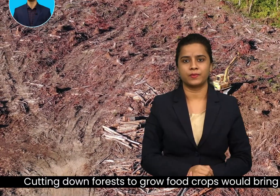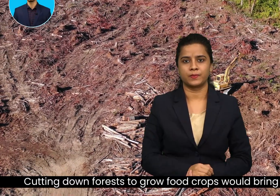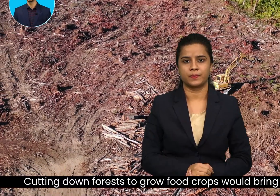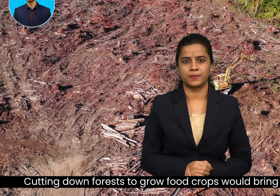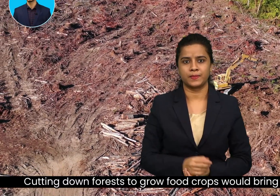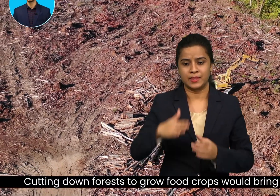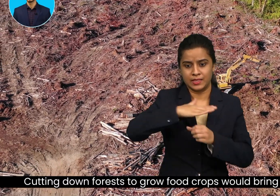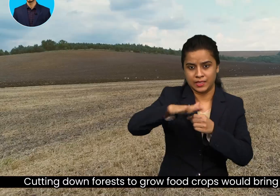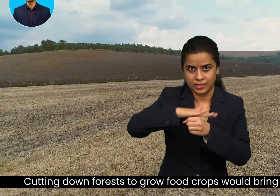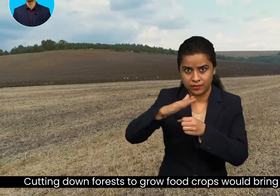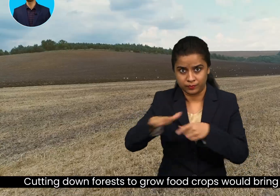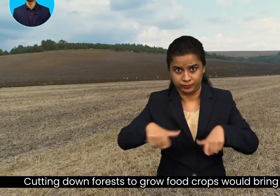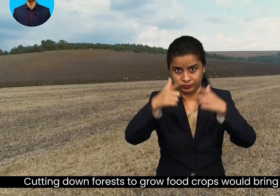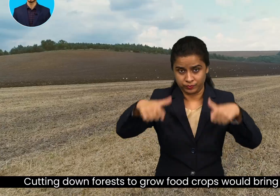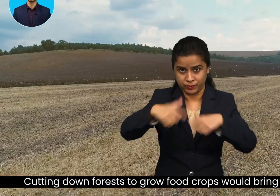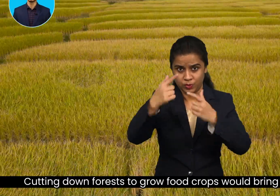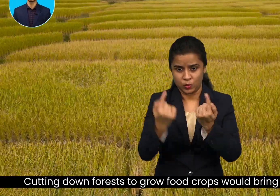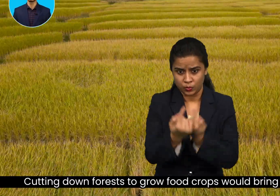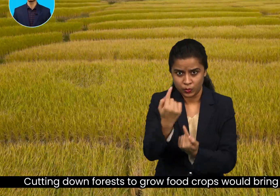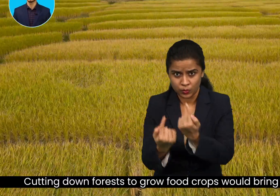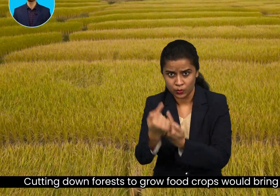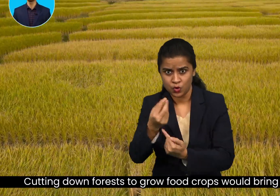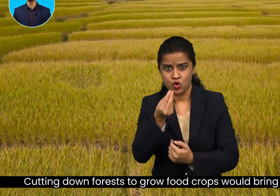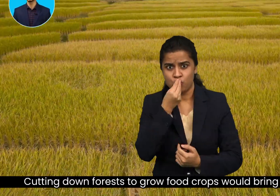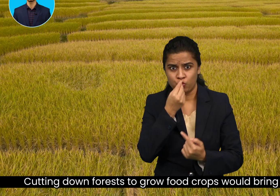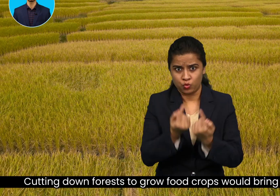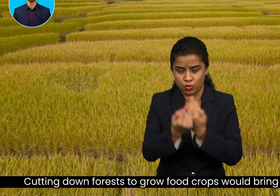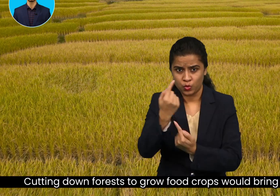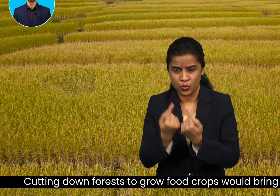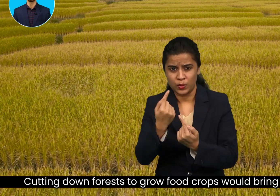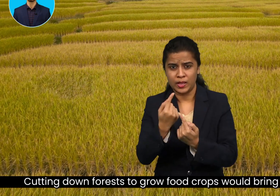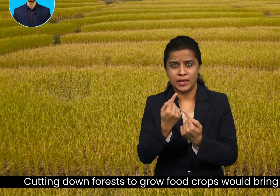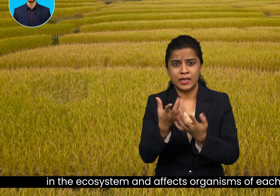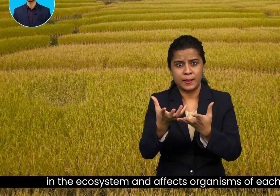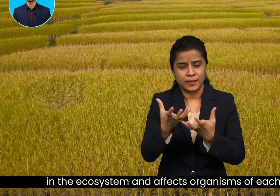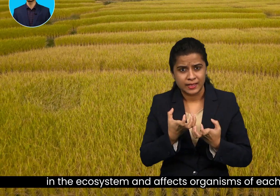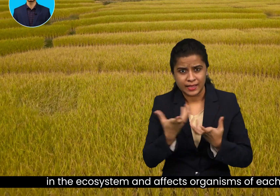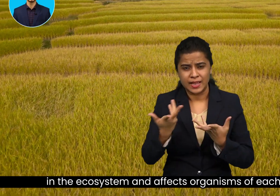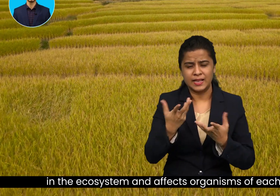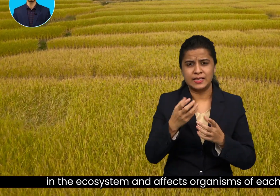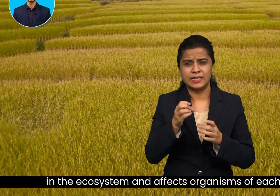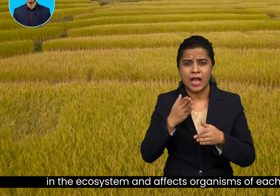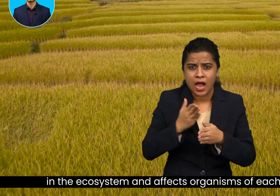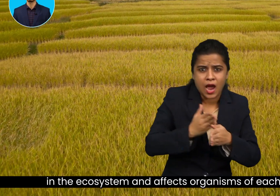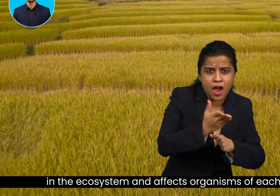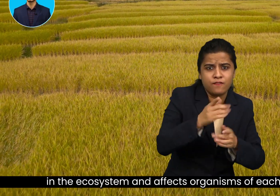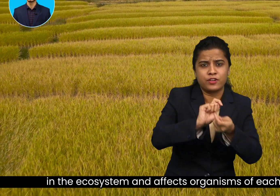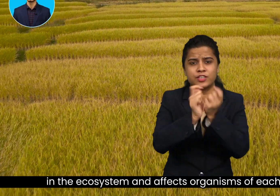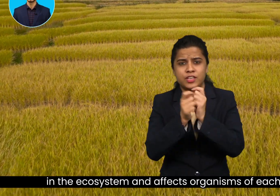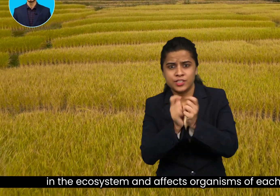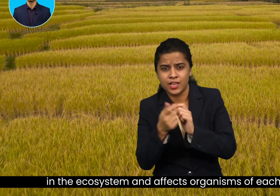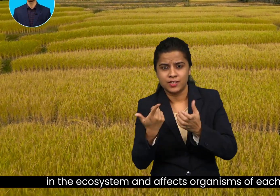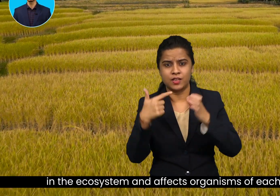Cutting down forests to grow food crops would bring harmful changes in the ecosystem and